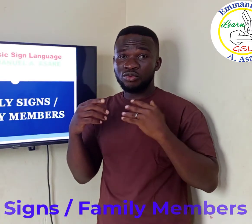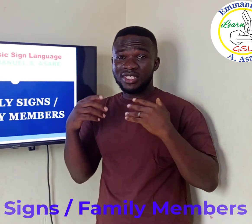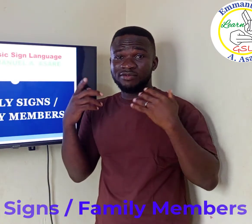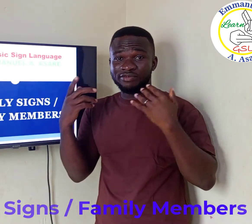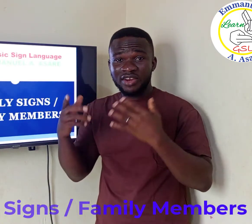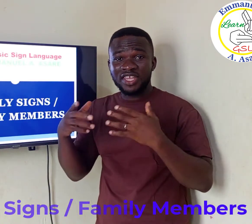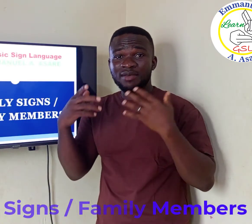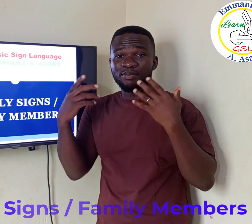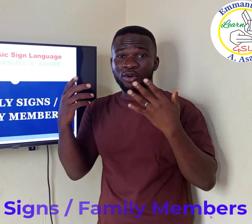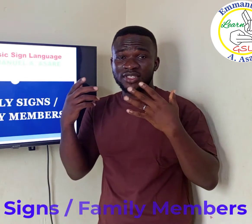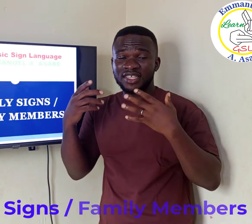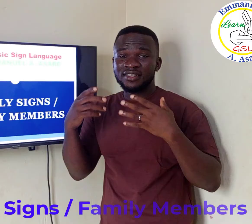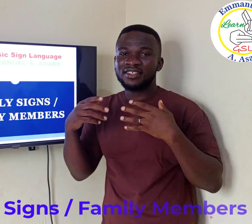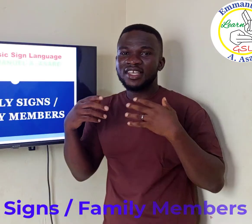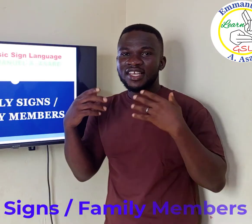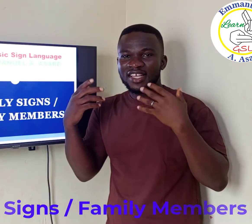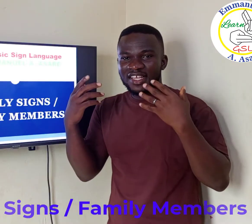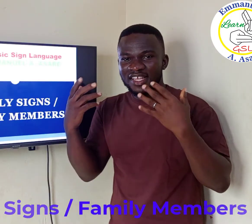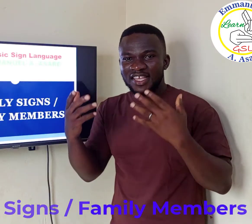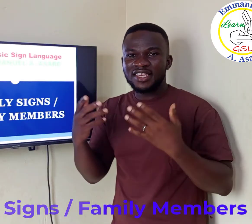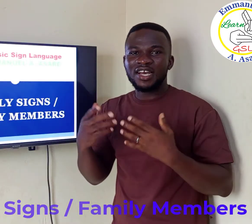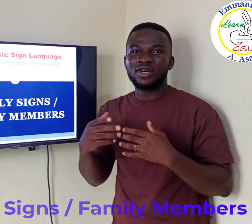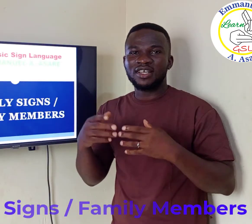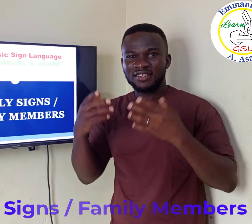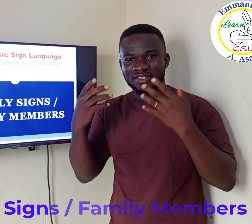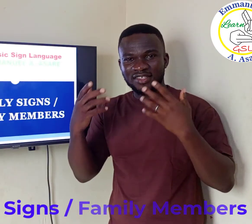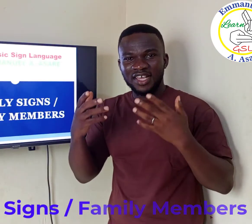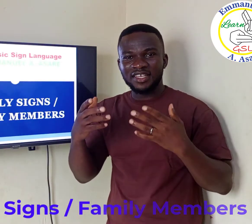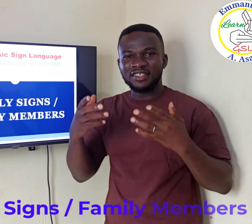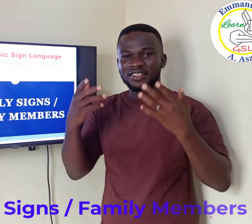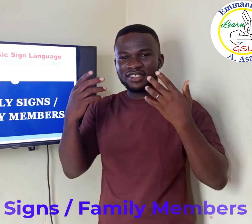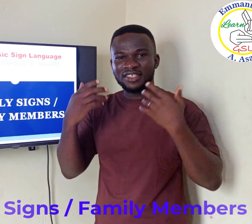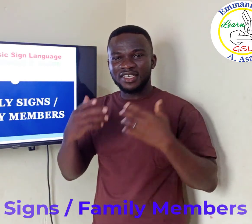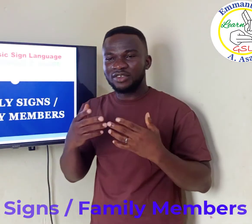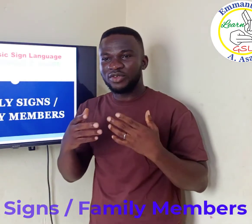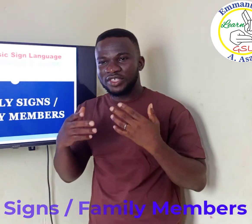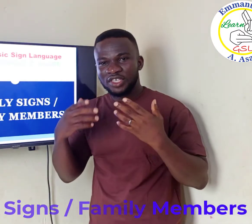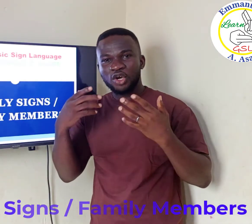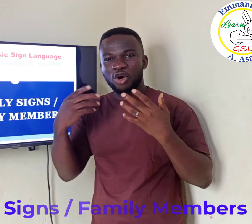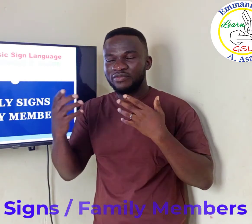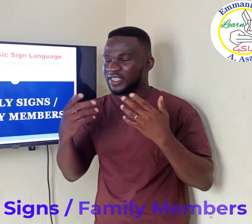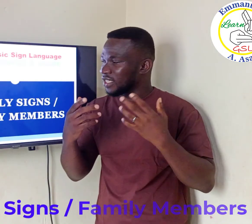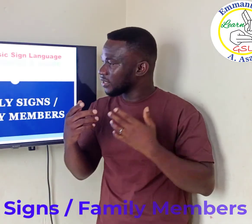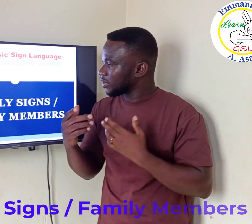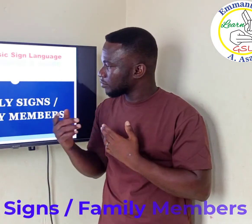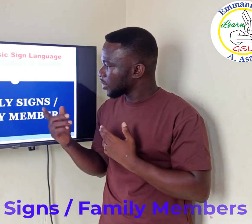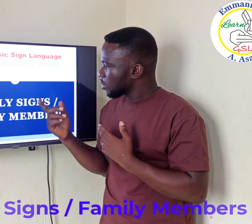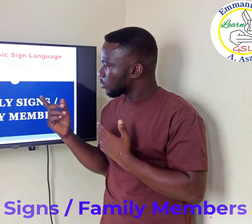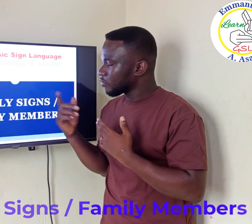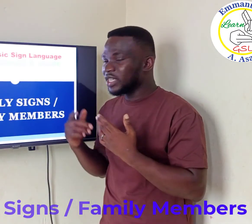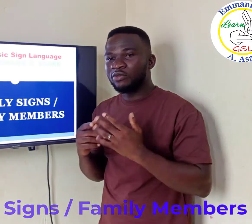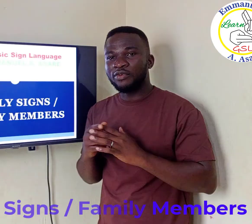Is very important in our sign language conversations. So first of